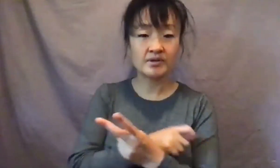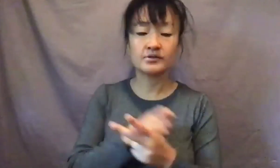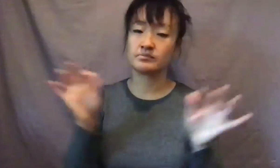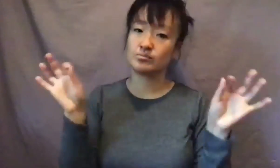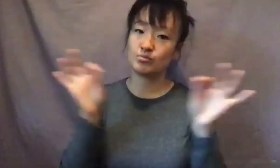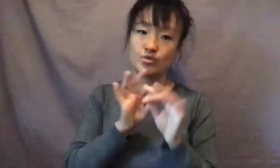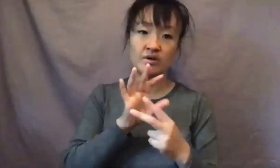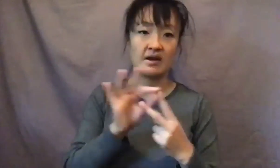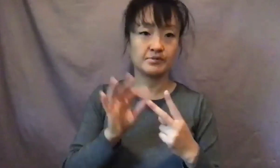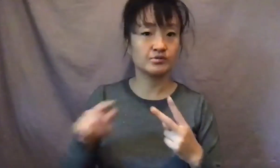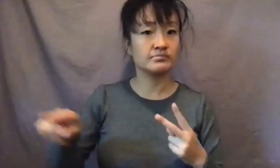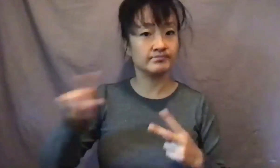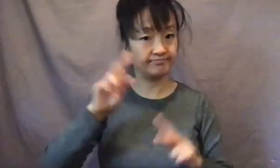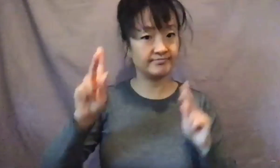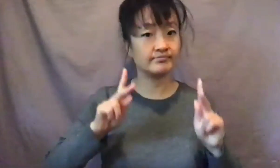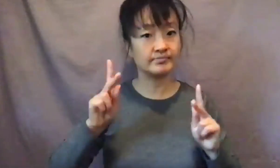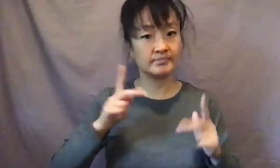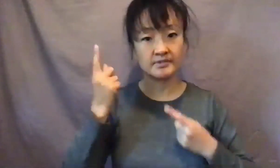people to consider.